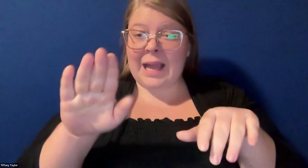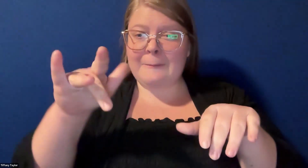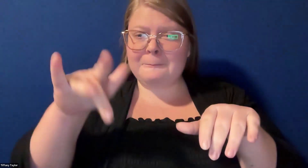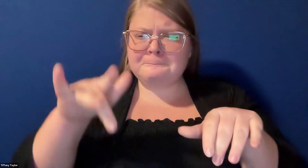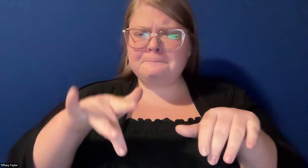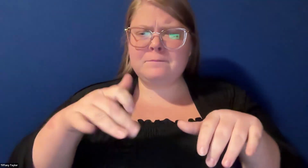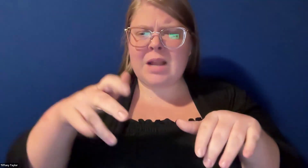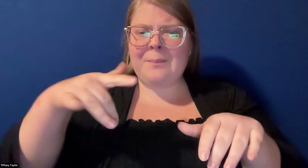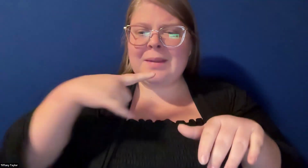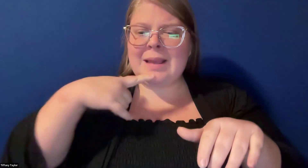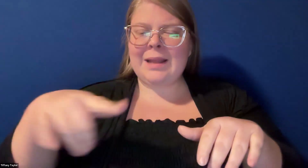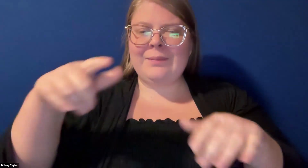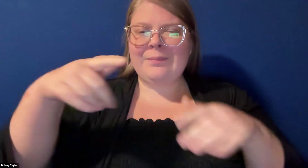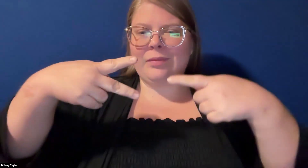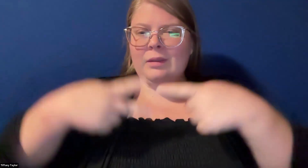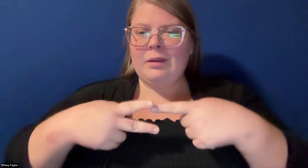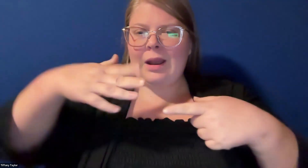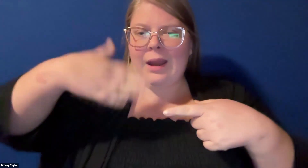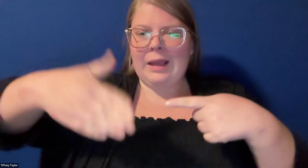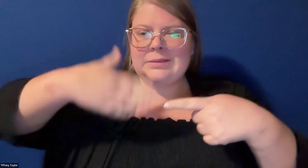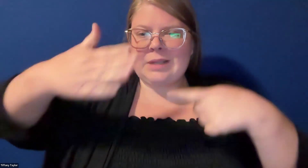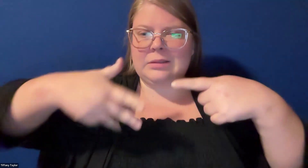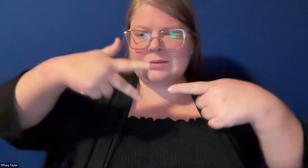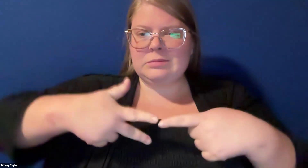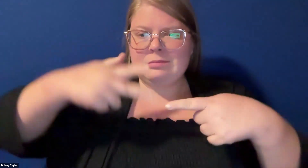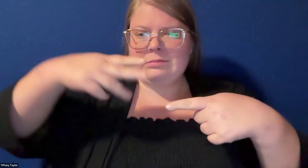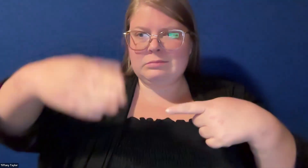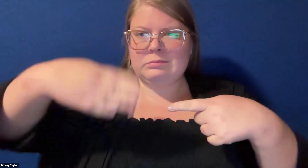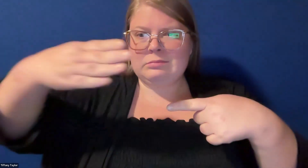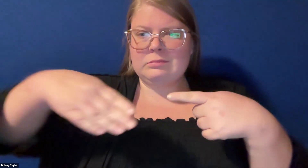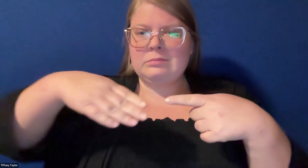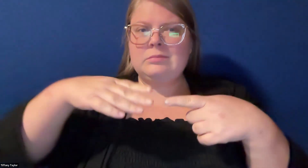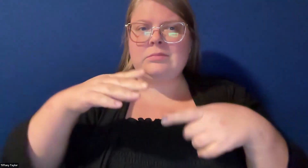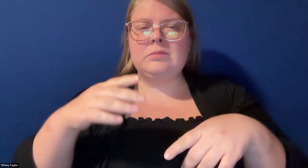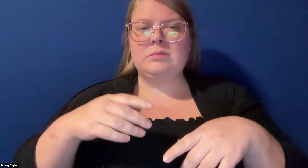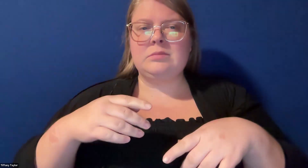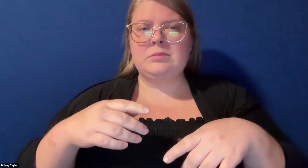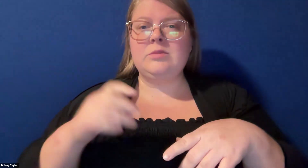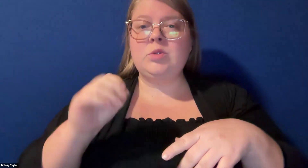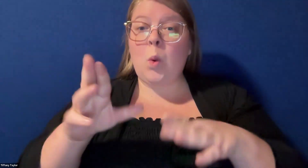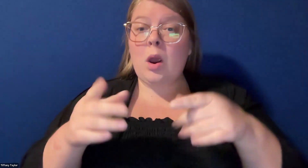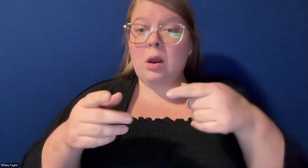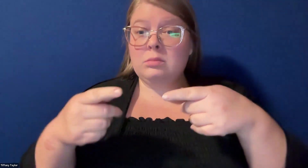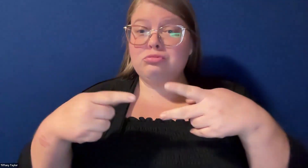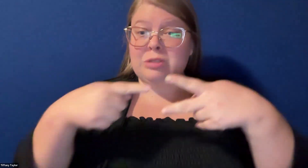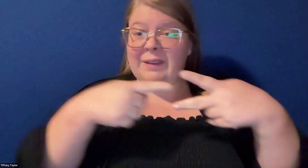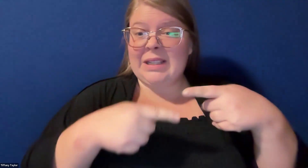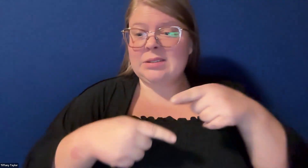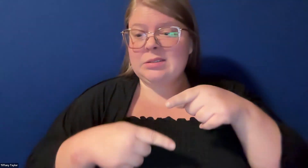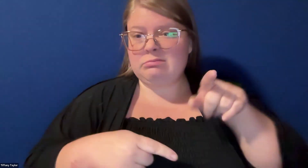next and previous keyboard on my keyboard. So see, this is actually click,